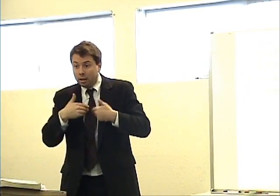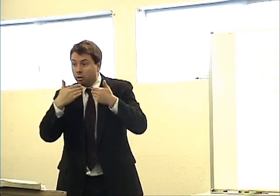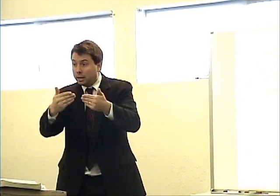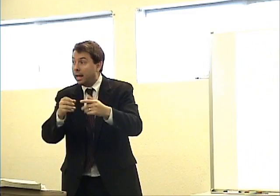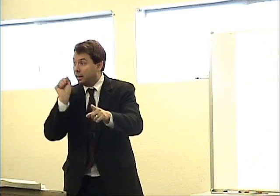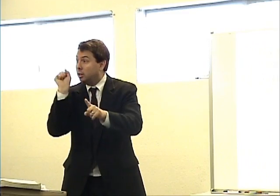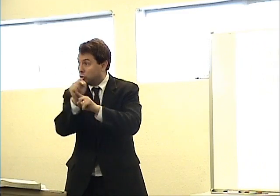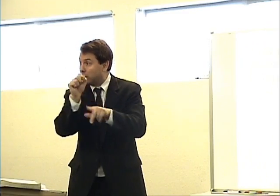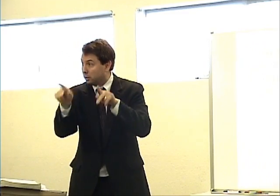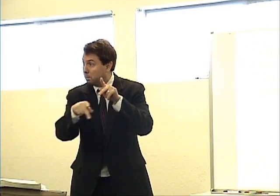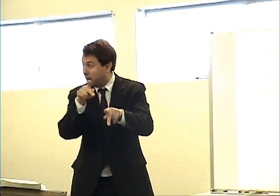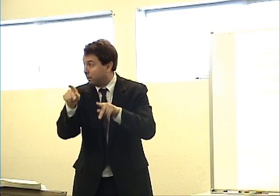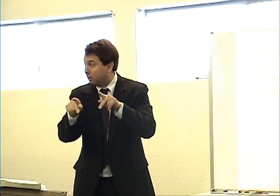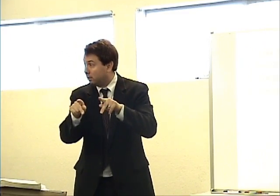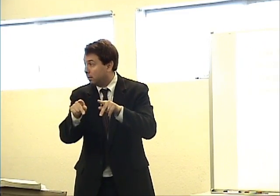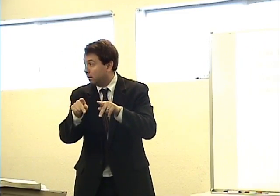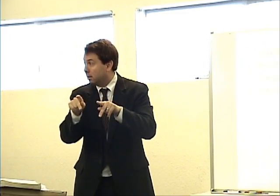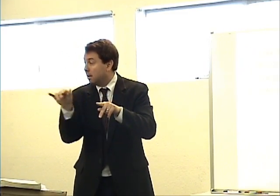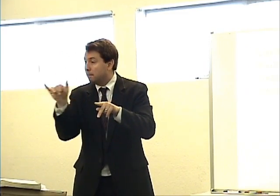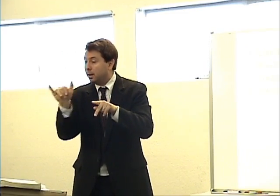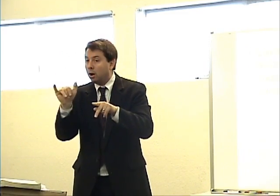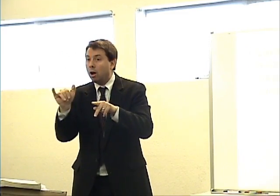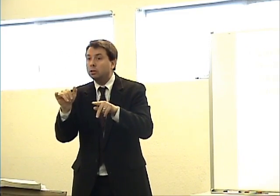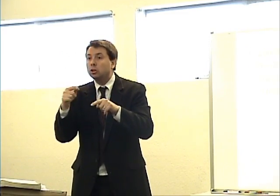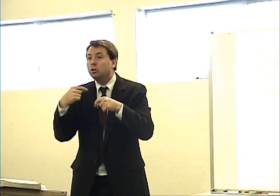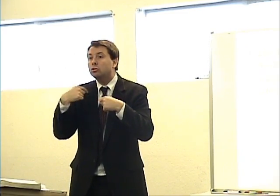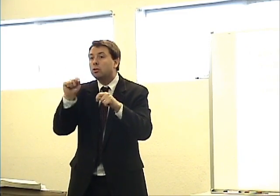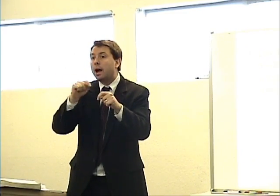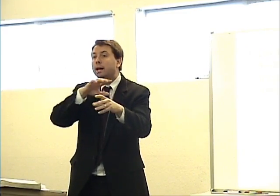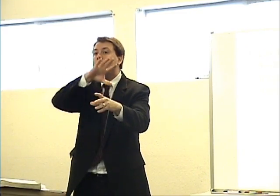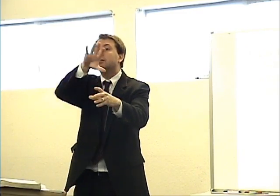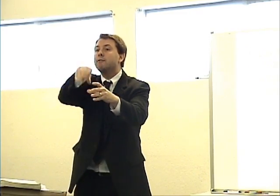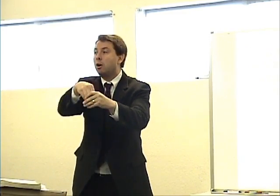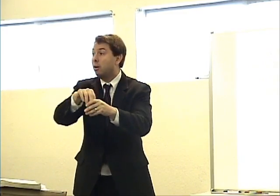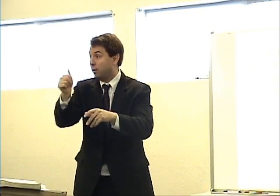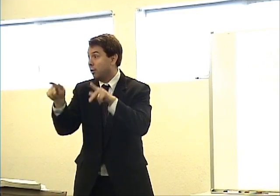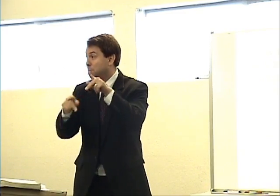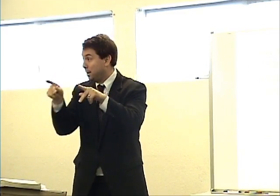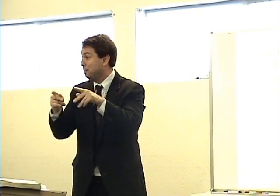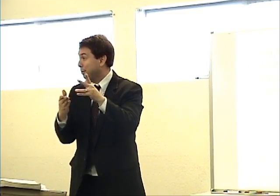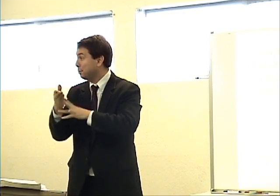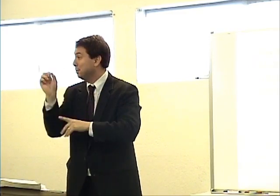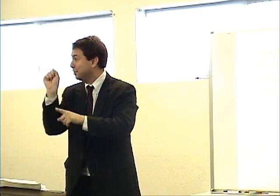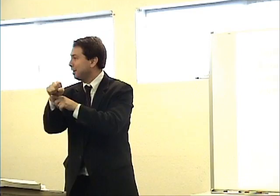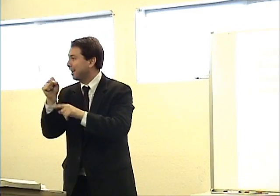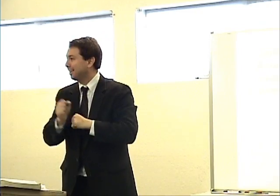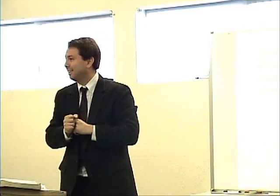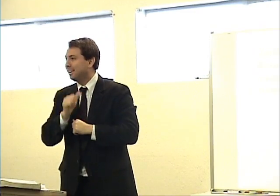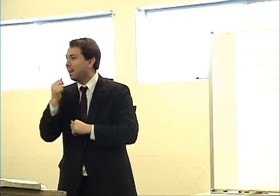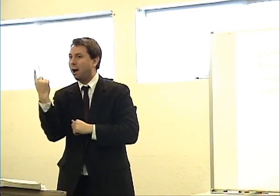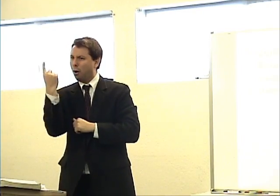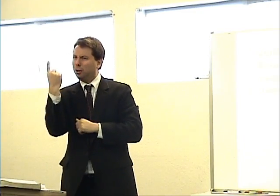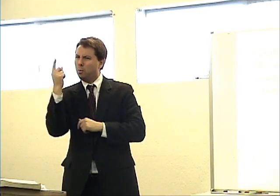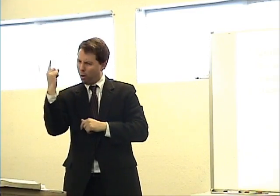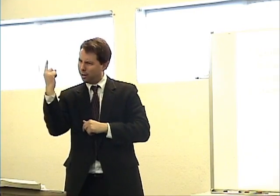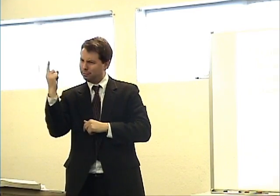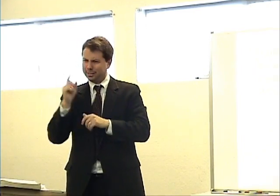goes ahead and he tricks people, but he also tries to involve other people through the trick. Not only one is